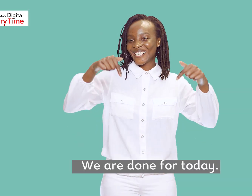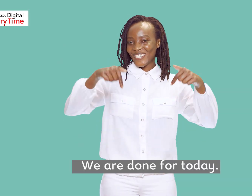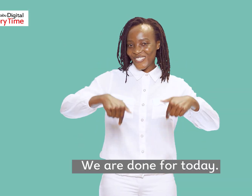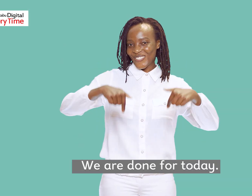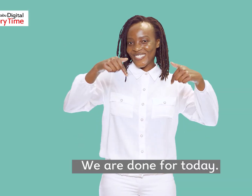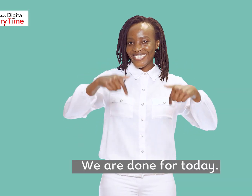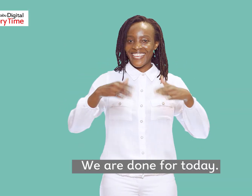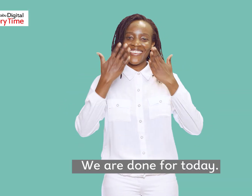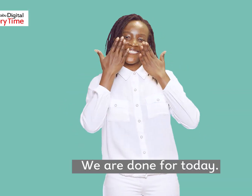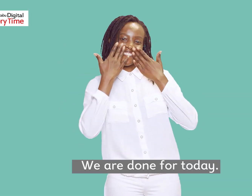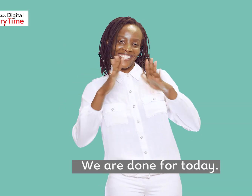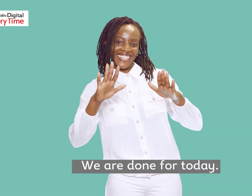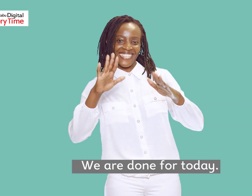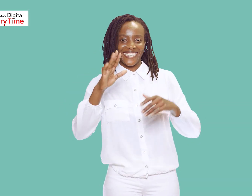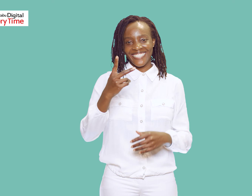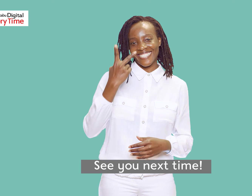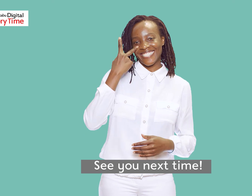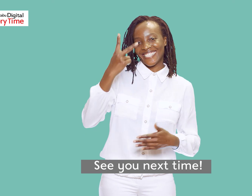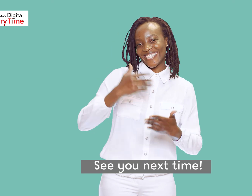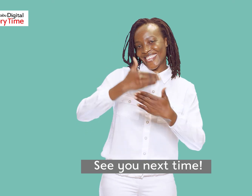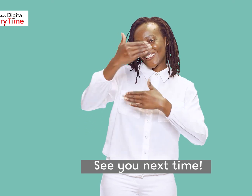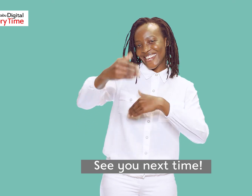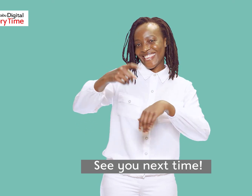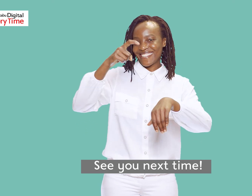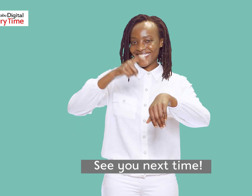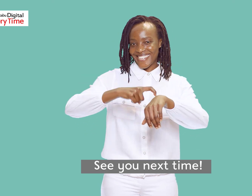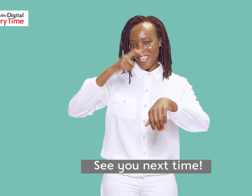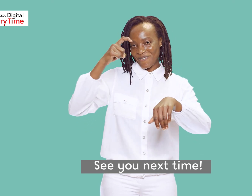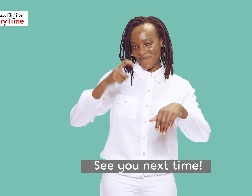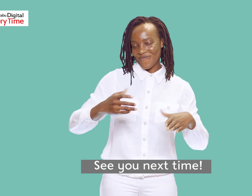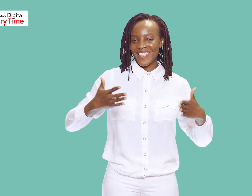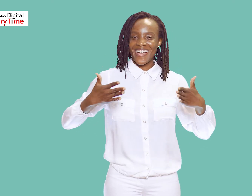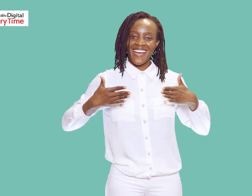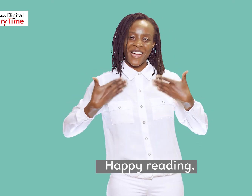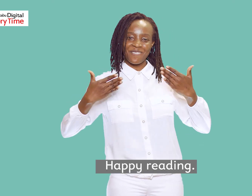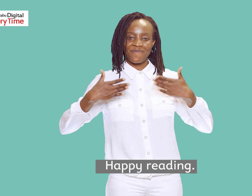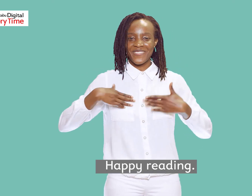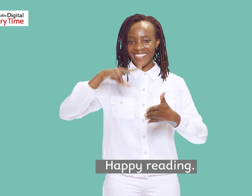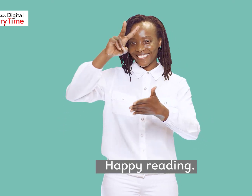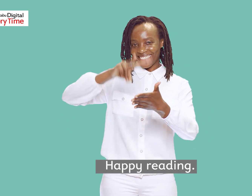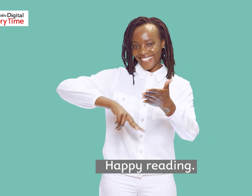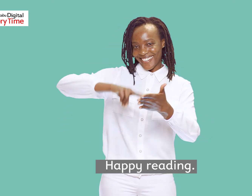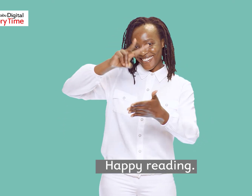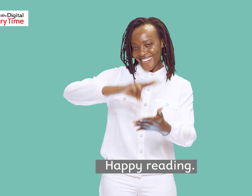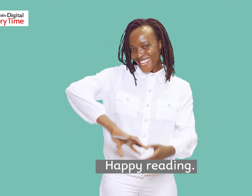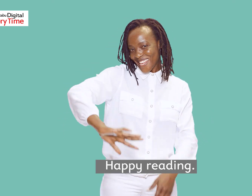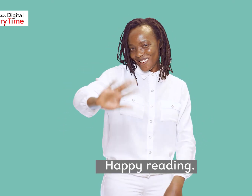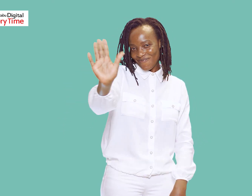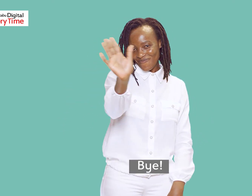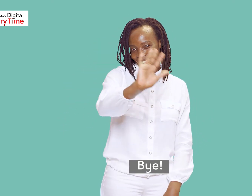We are done for today. See you next time. Happy reading.